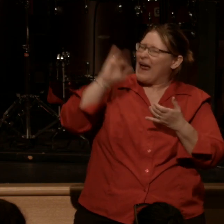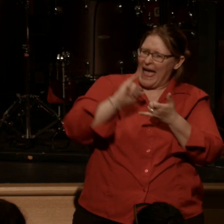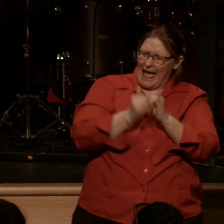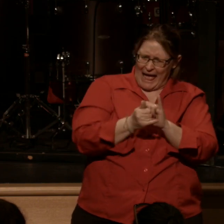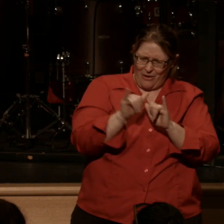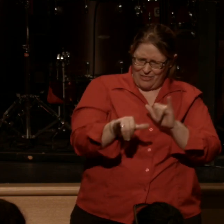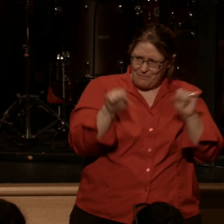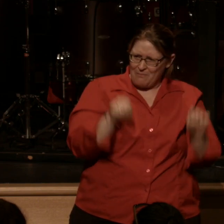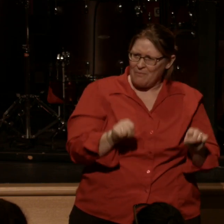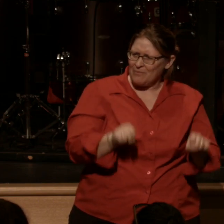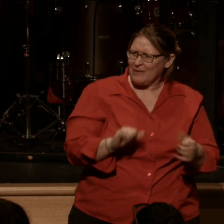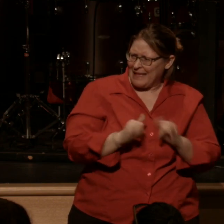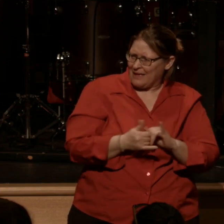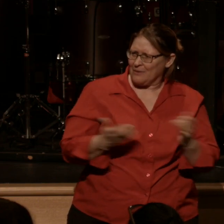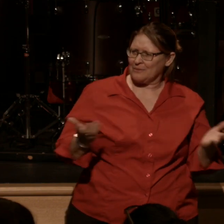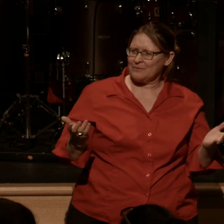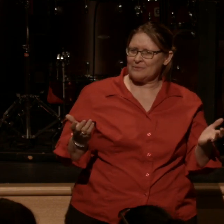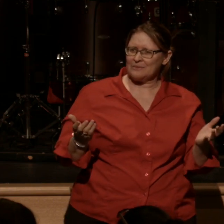this be?